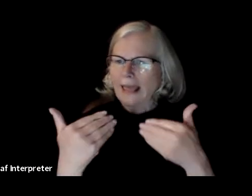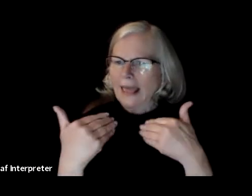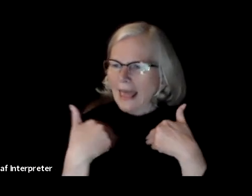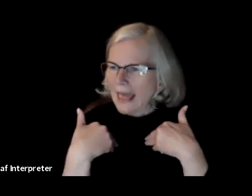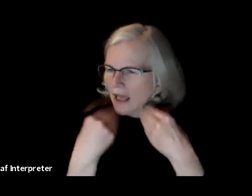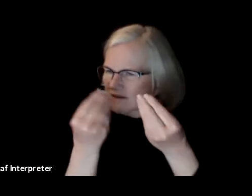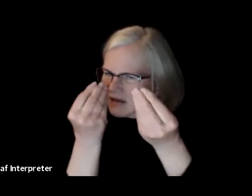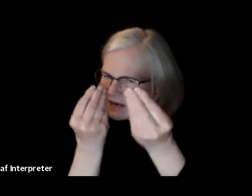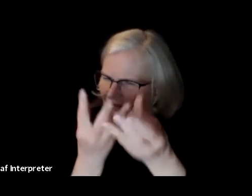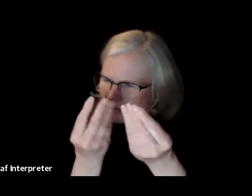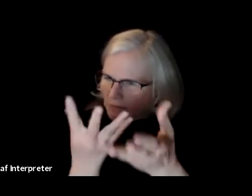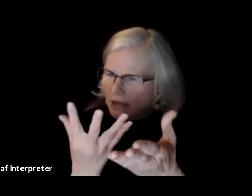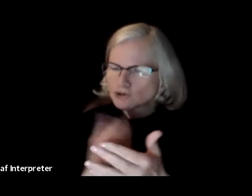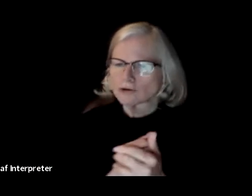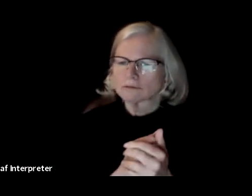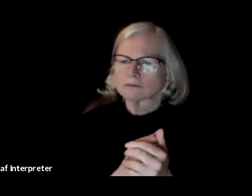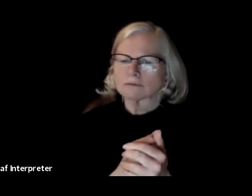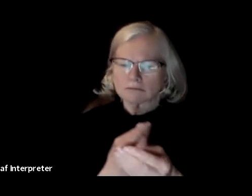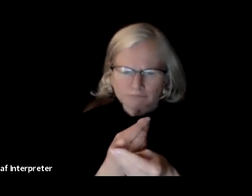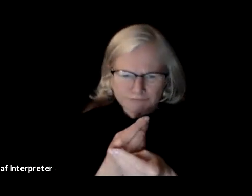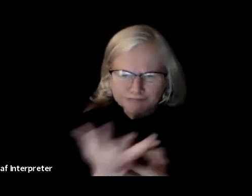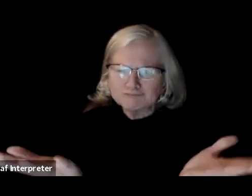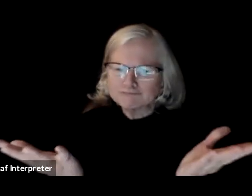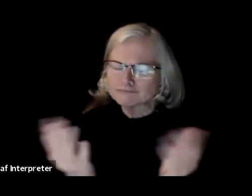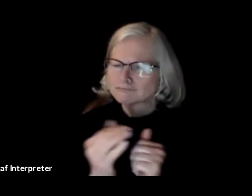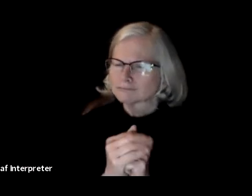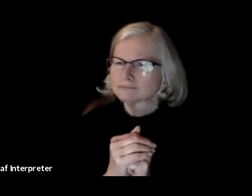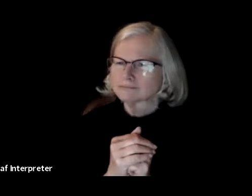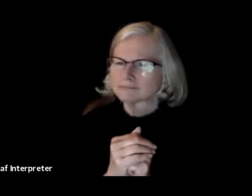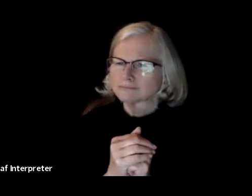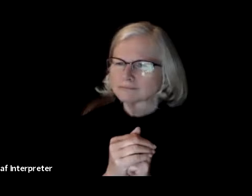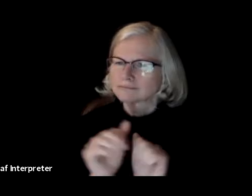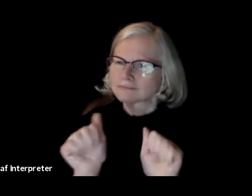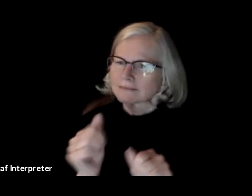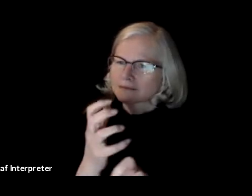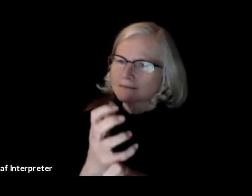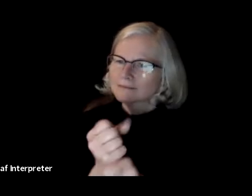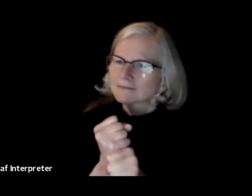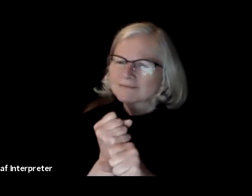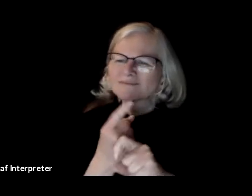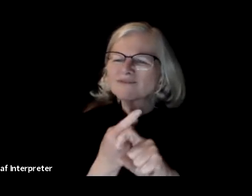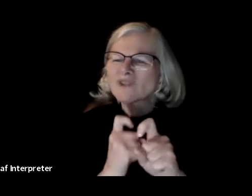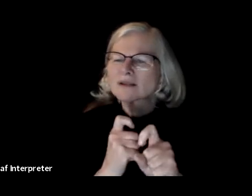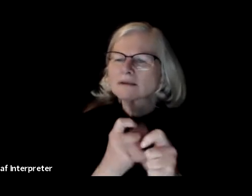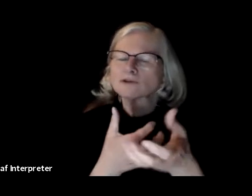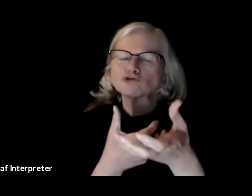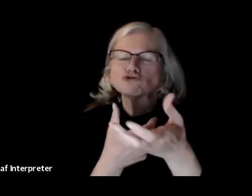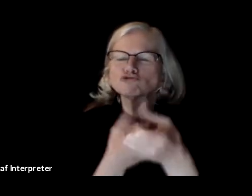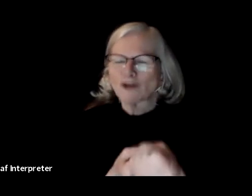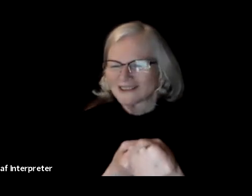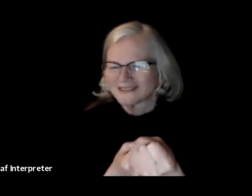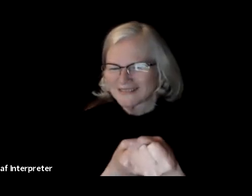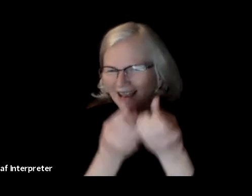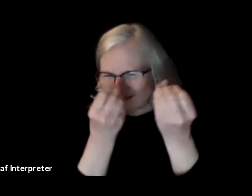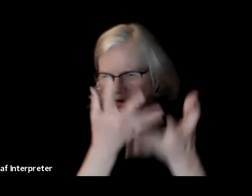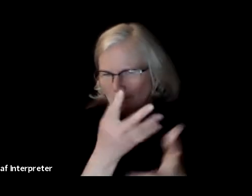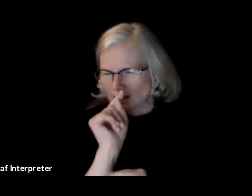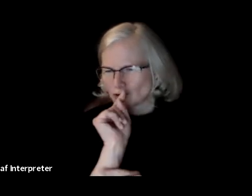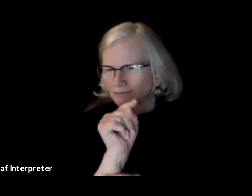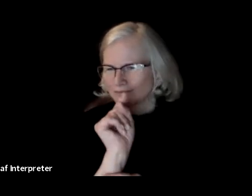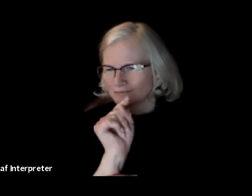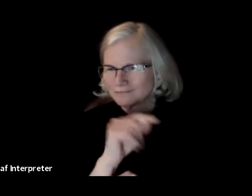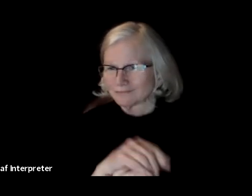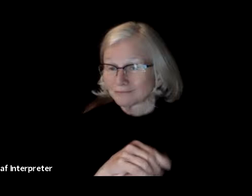make a good decision, and that they can get it from sources that they trust. And frankly, part of that is understanding that trusted